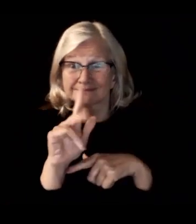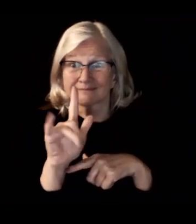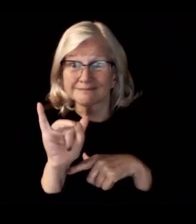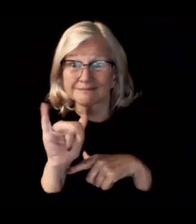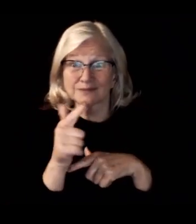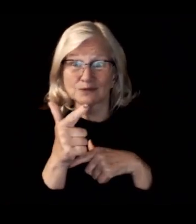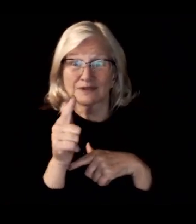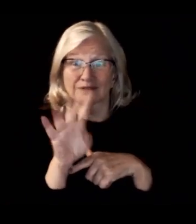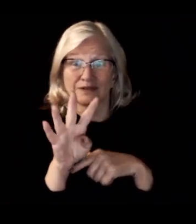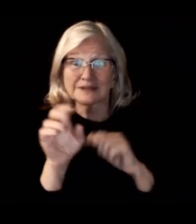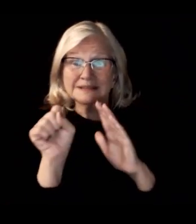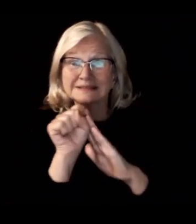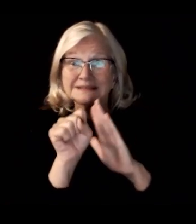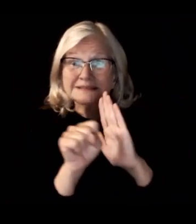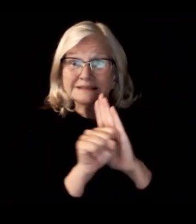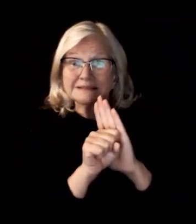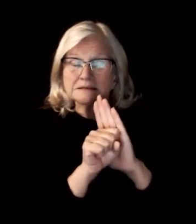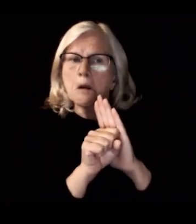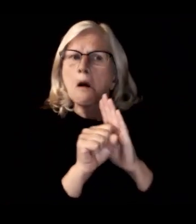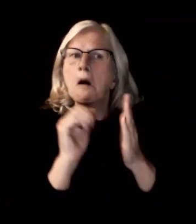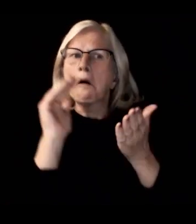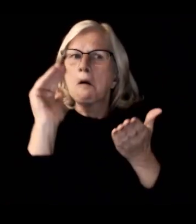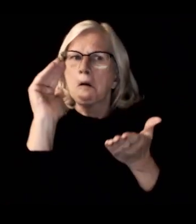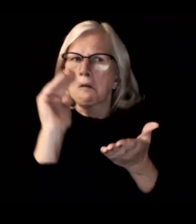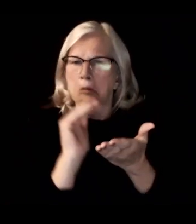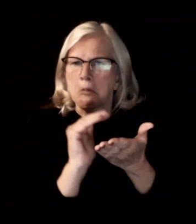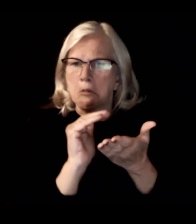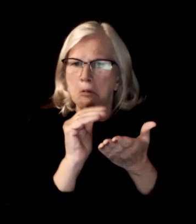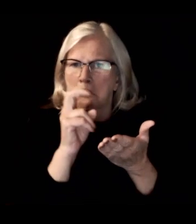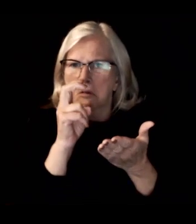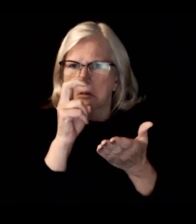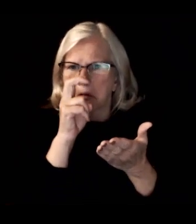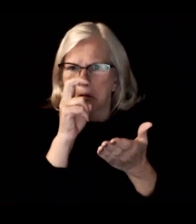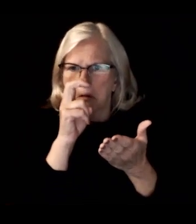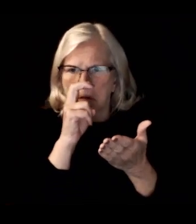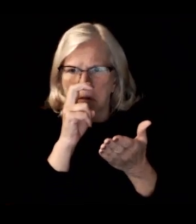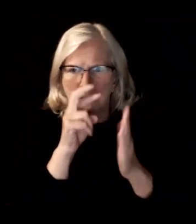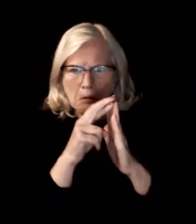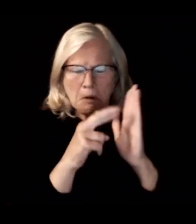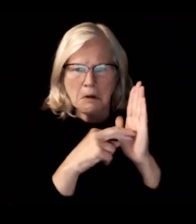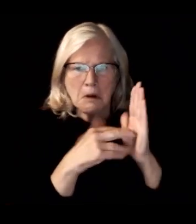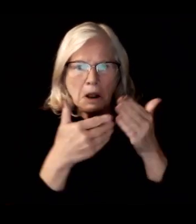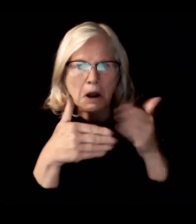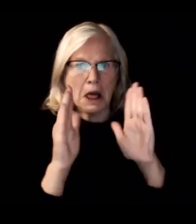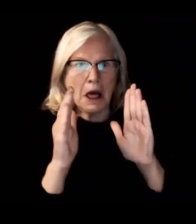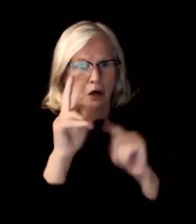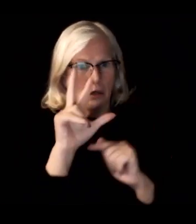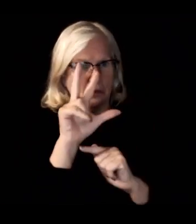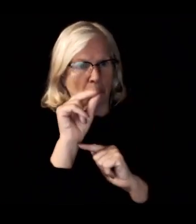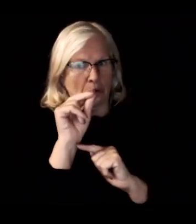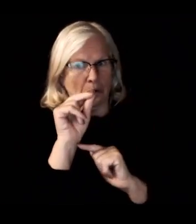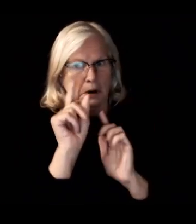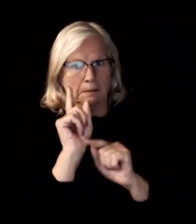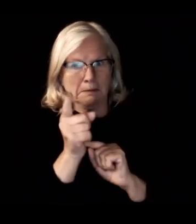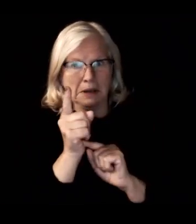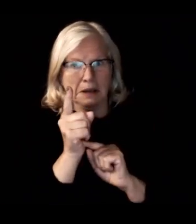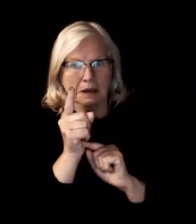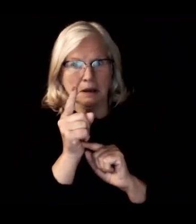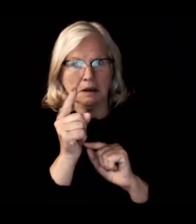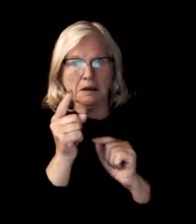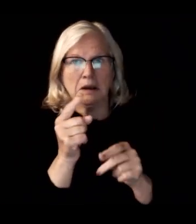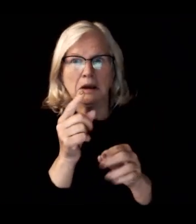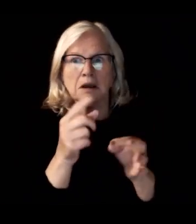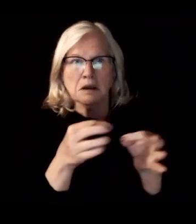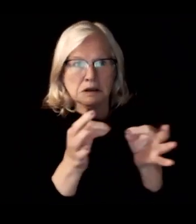a 30-minute essential caregiver visit. I saw my mom sitting in the hallway with a food tray in